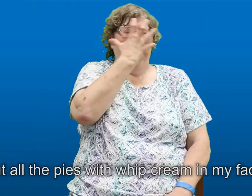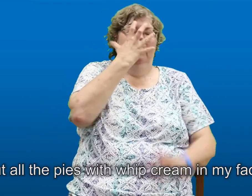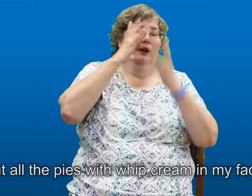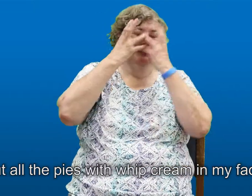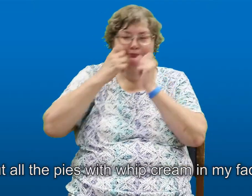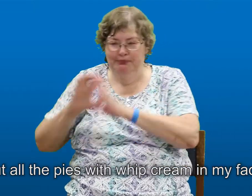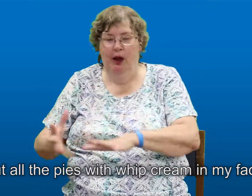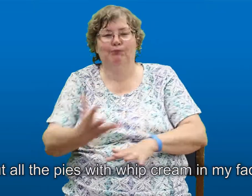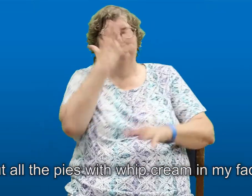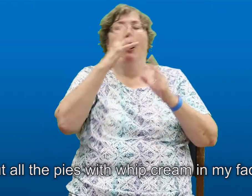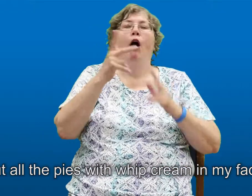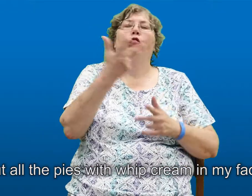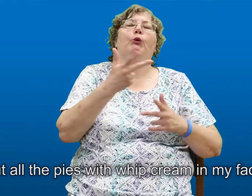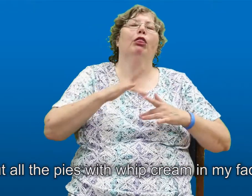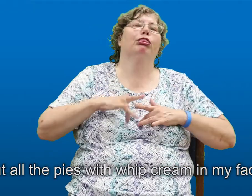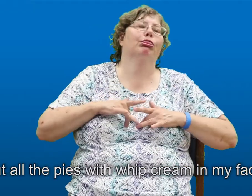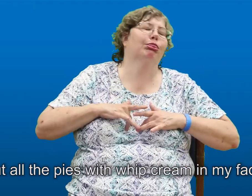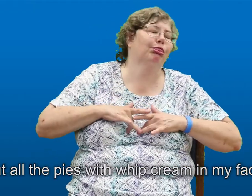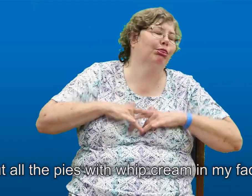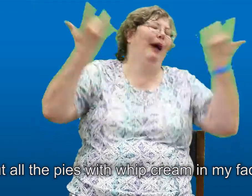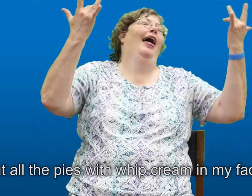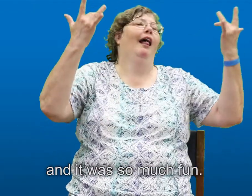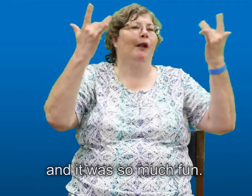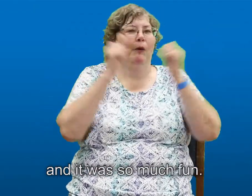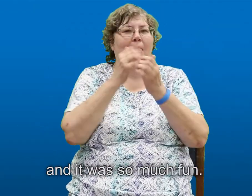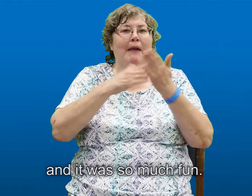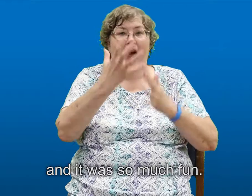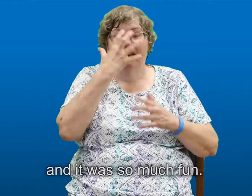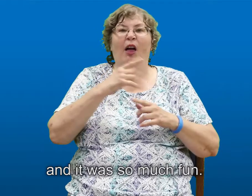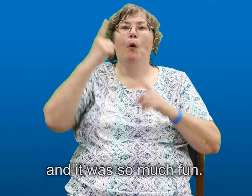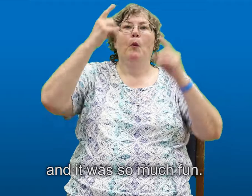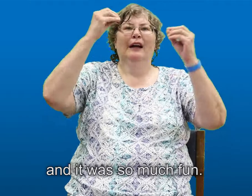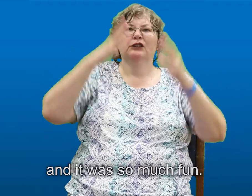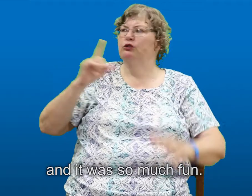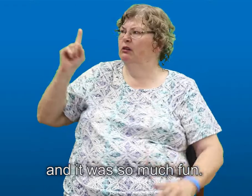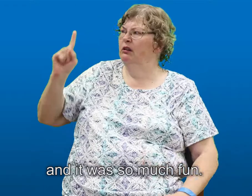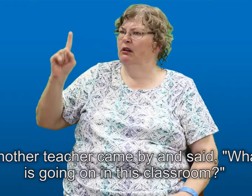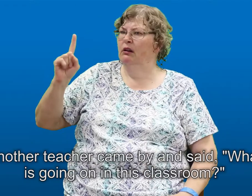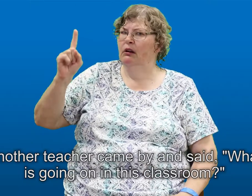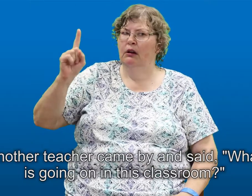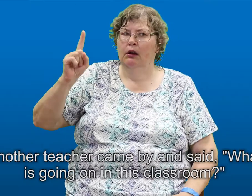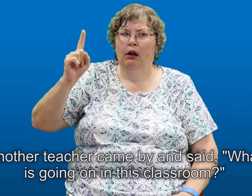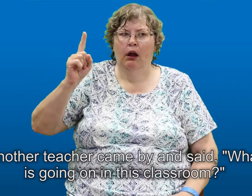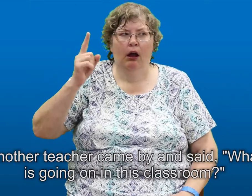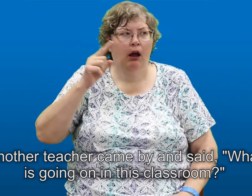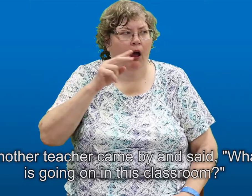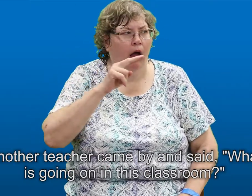pies with whipped cream on my face. they had so much fun. The teacher came by, another teacher,